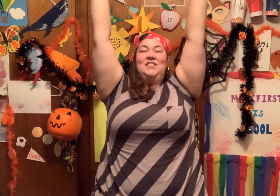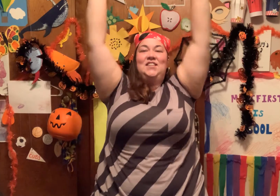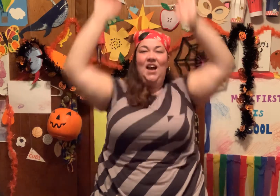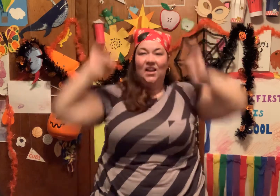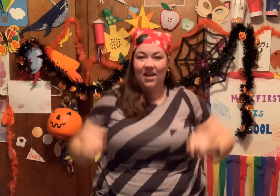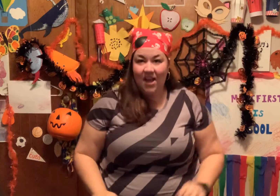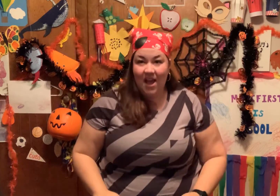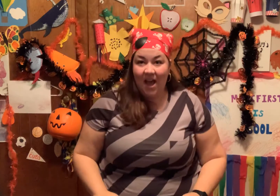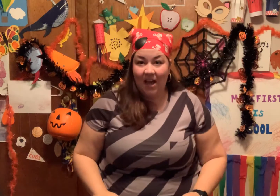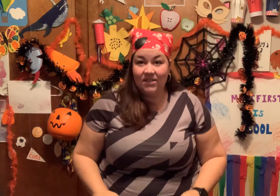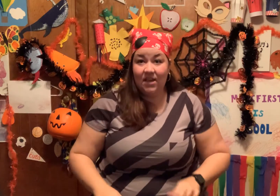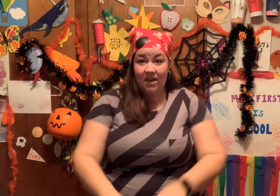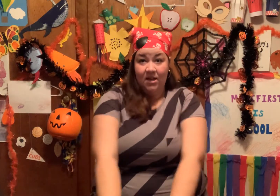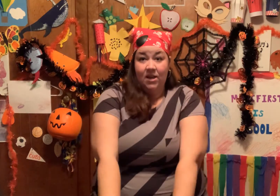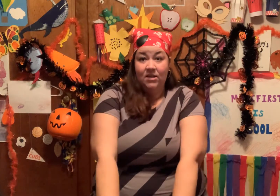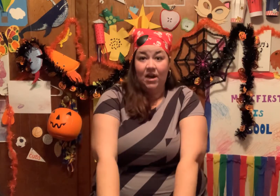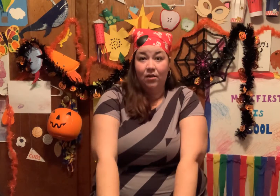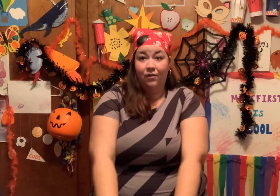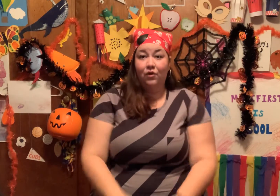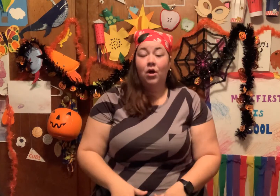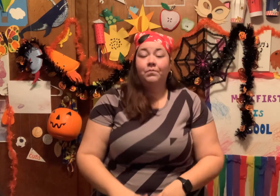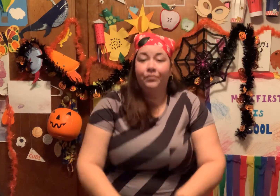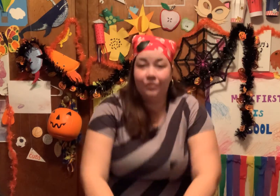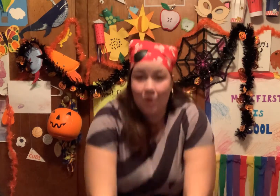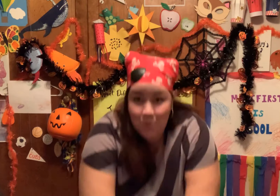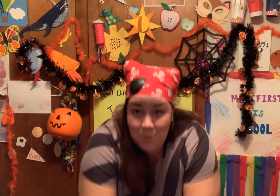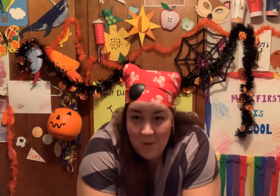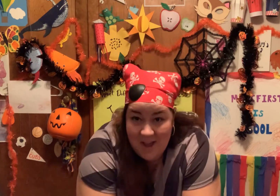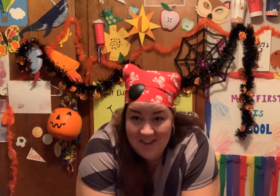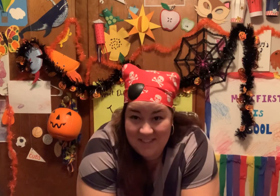1, 2, 3, 4, 5, 6, 7, 8, 9, 10. Excellent. Down to the floor.